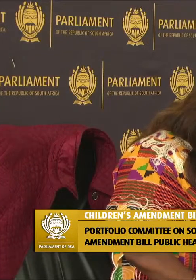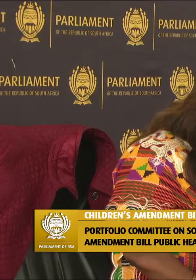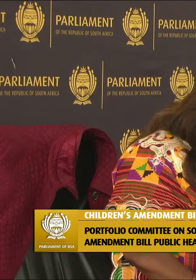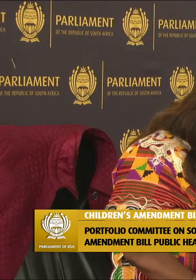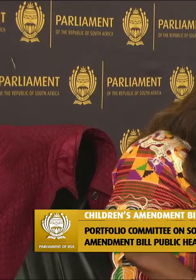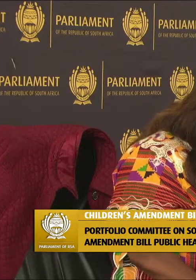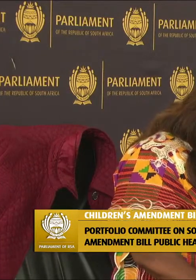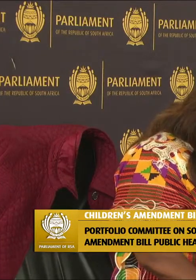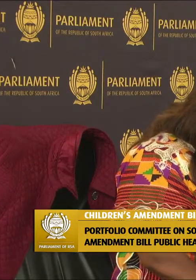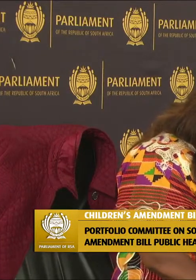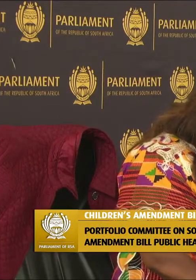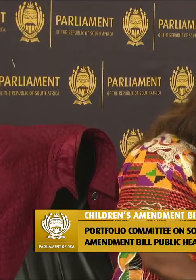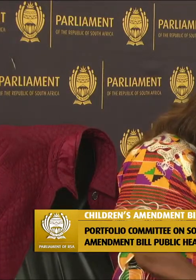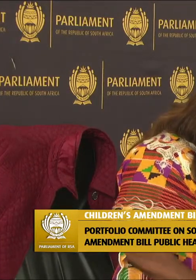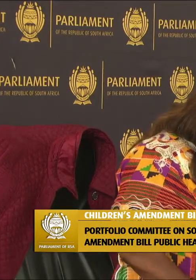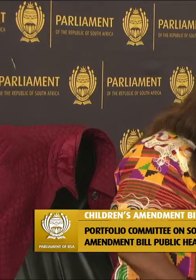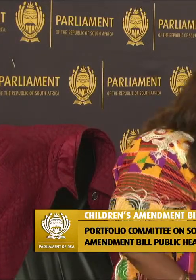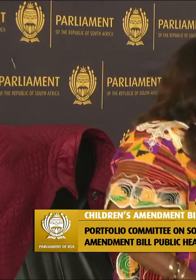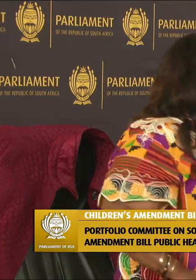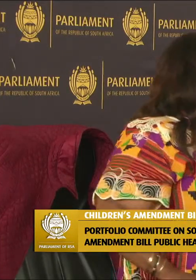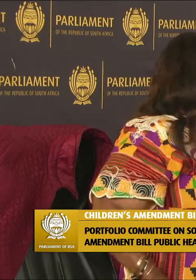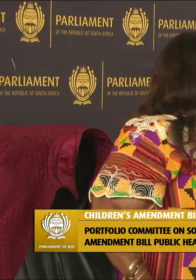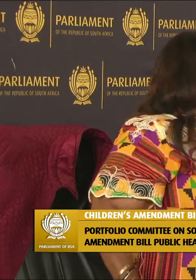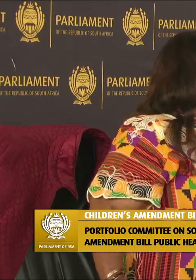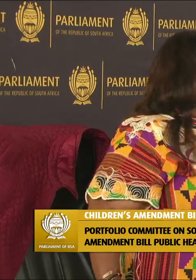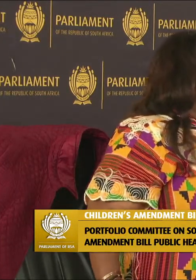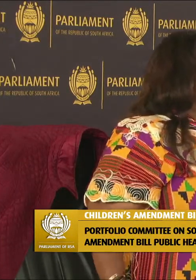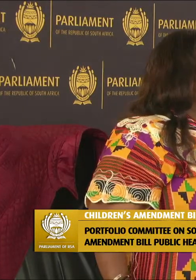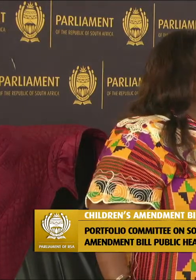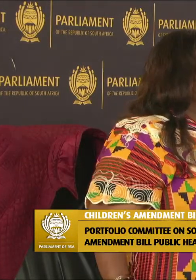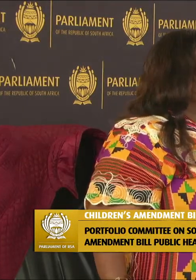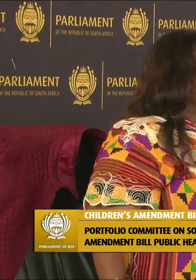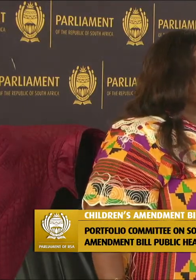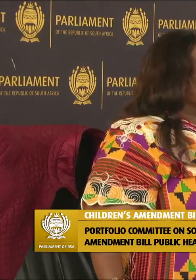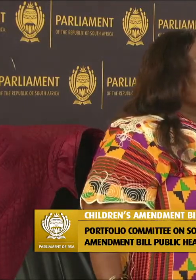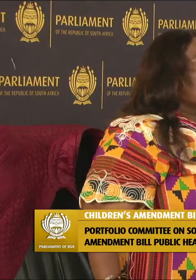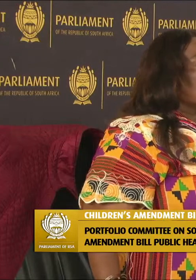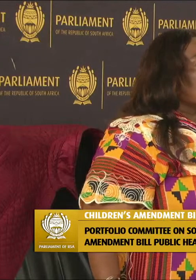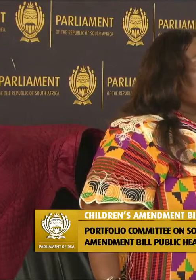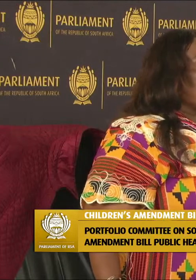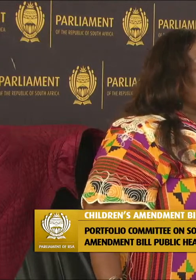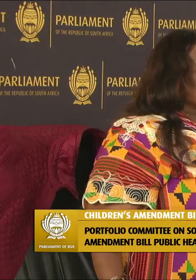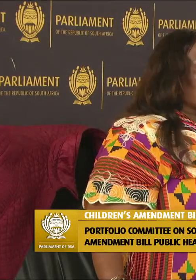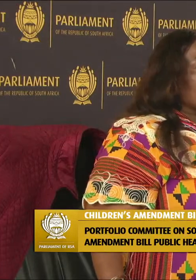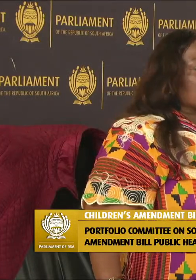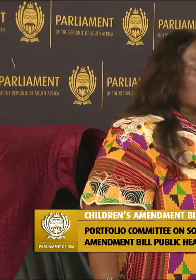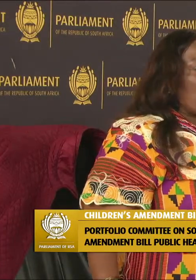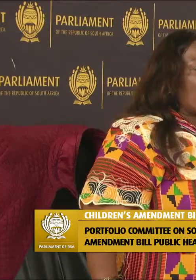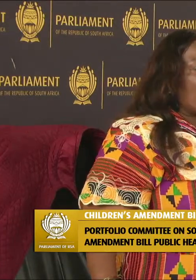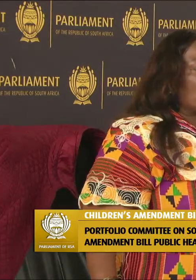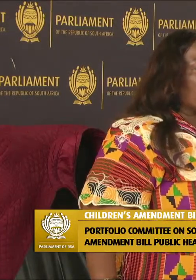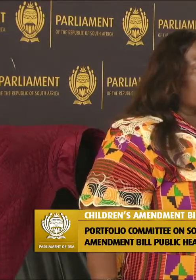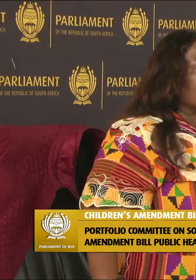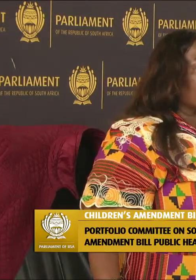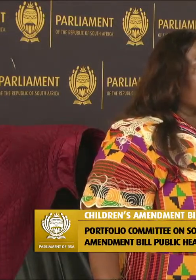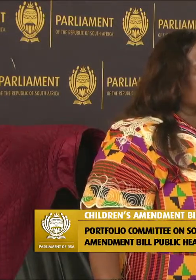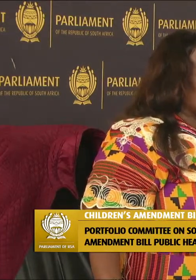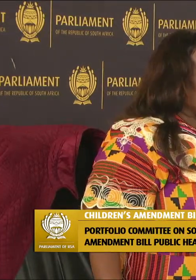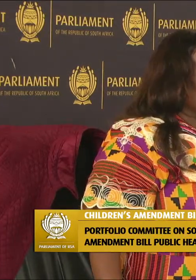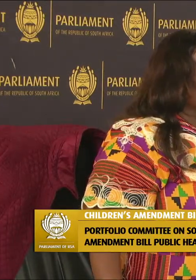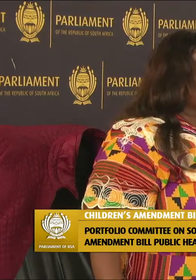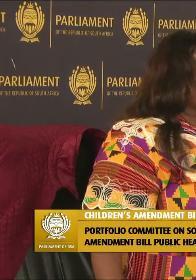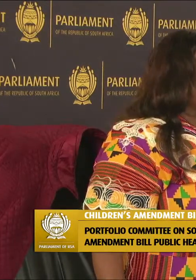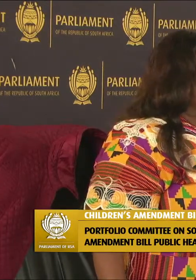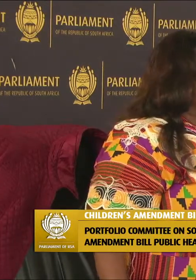2005 of children. Abantu ke abaninzi abathanda ukuthi abantwana bethu abalawuleki